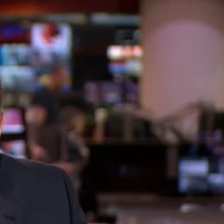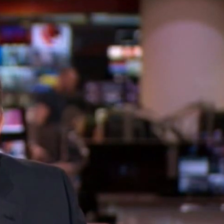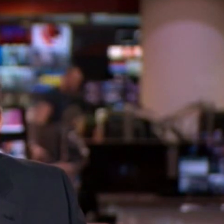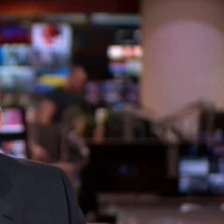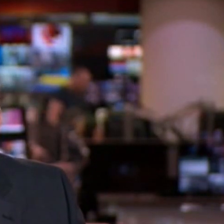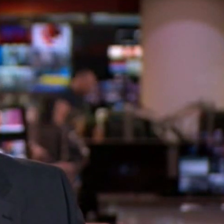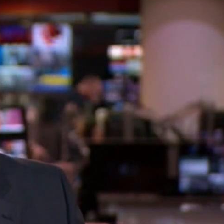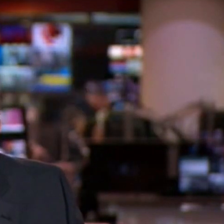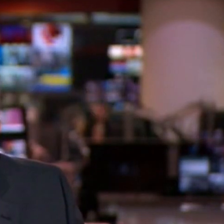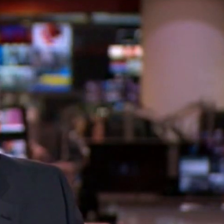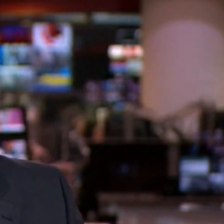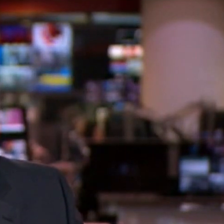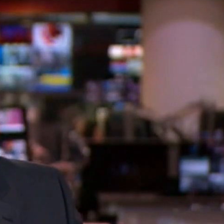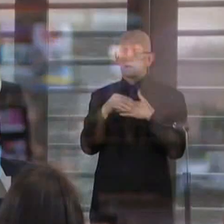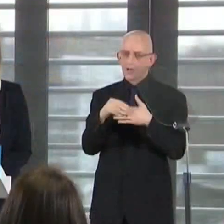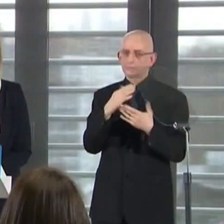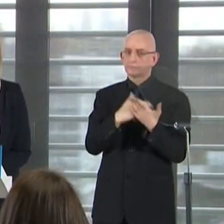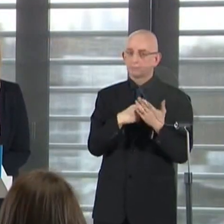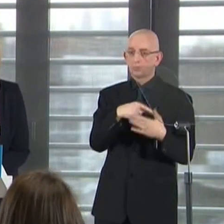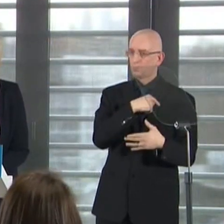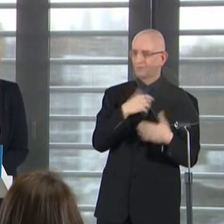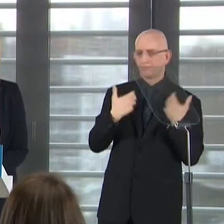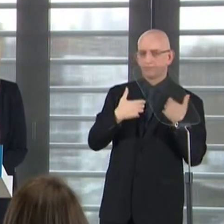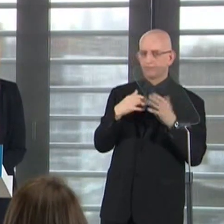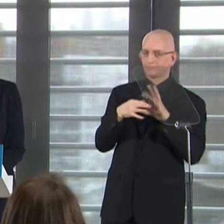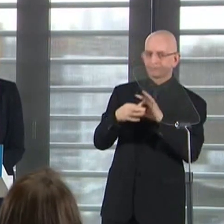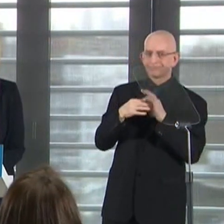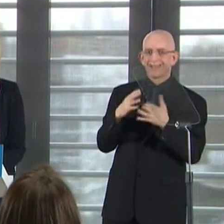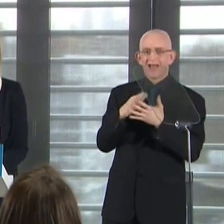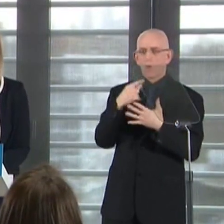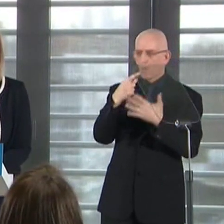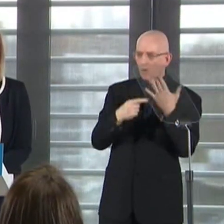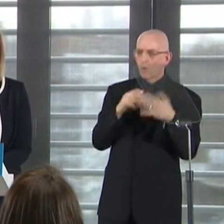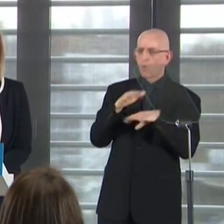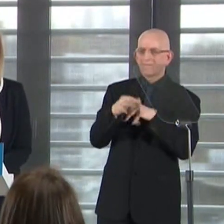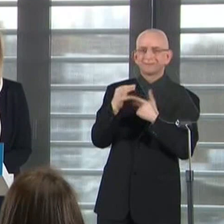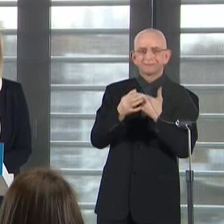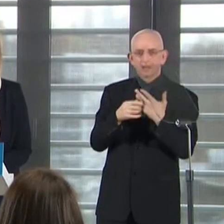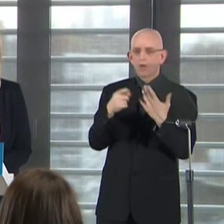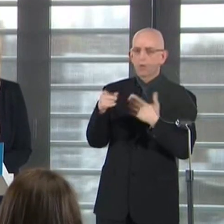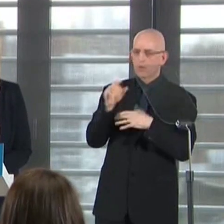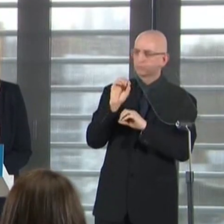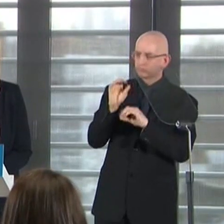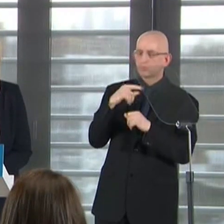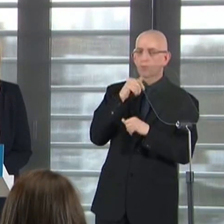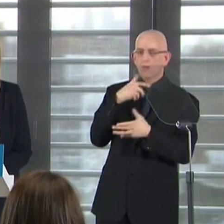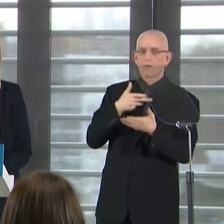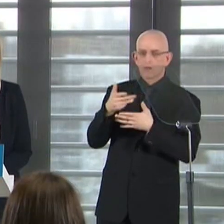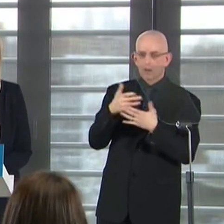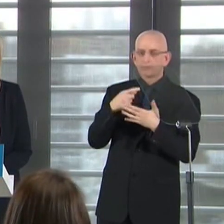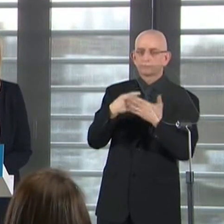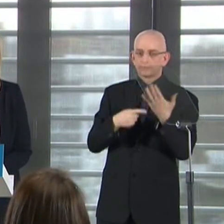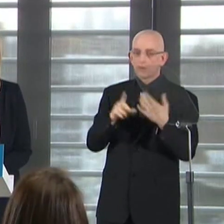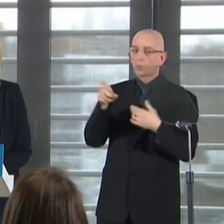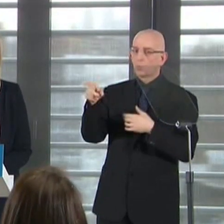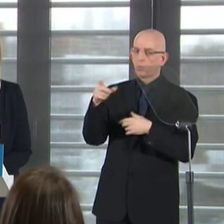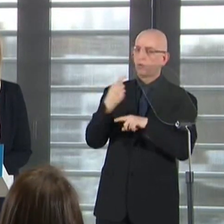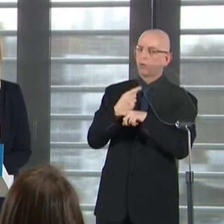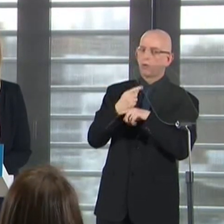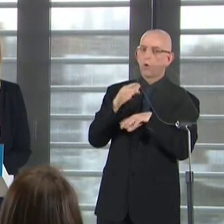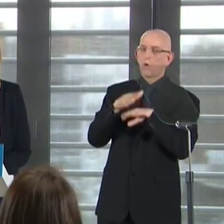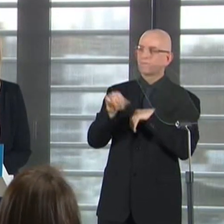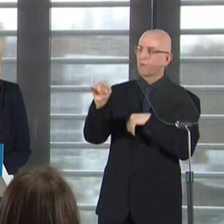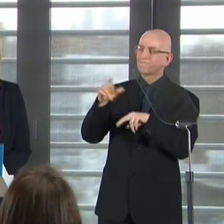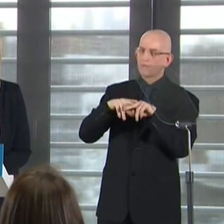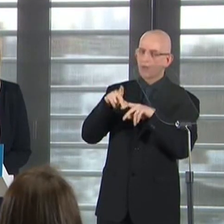Now, just going to take you over now to East London, where the Work and Pensions Secretary, Amber Rudd, she's talking about health and disability, but she's taking questions from the media. Let's join now. Stories